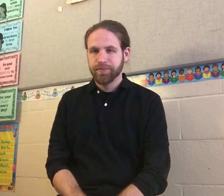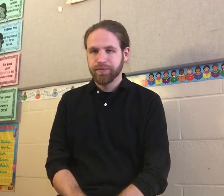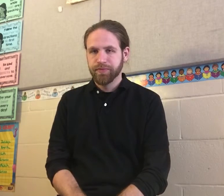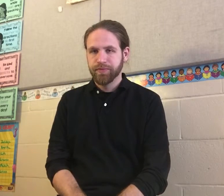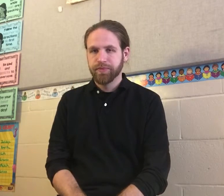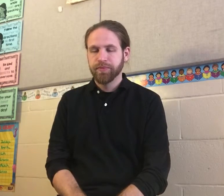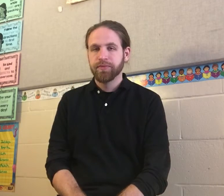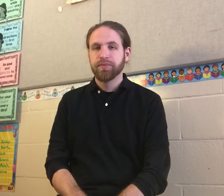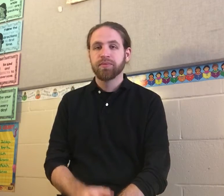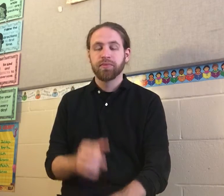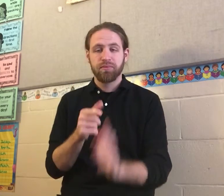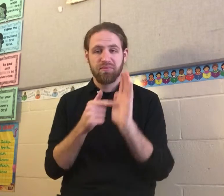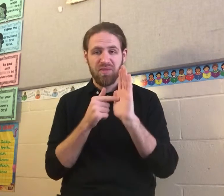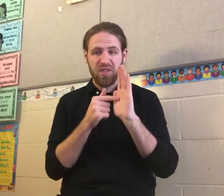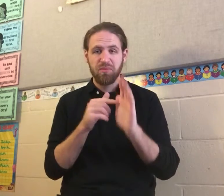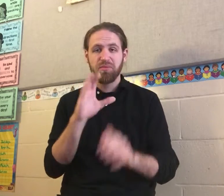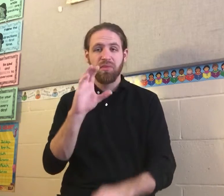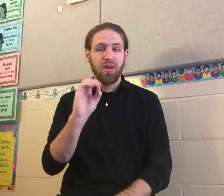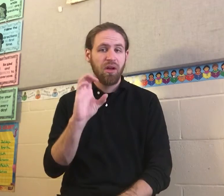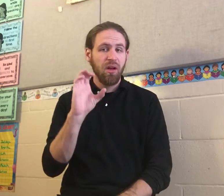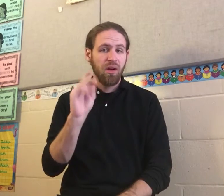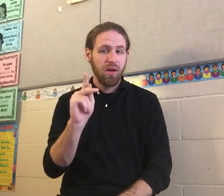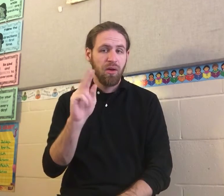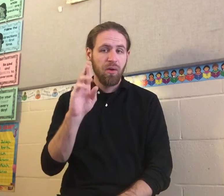For example, cockroaches, like me,